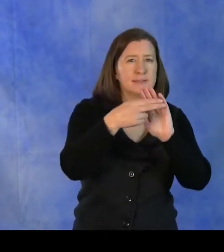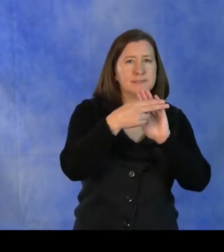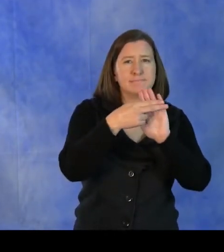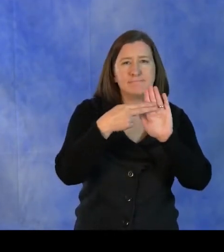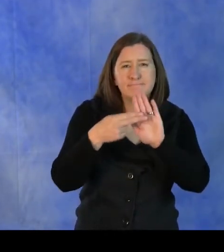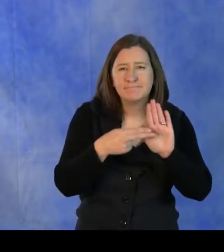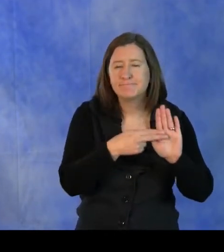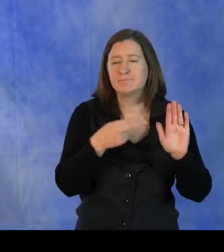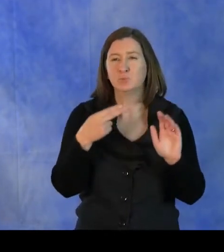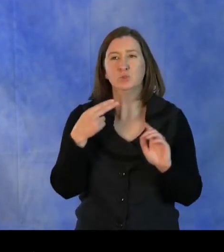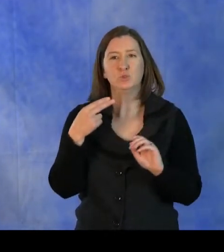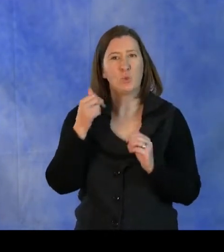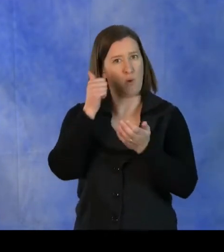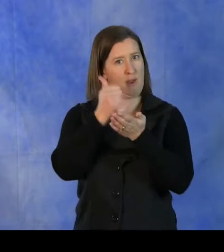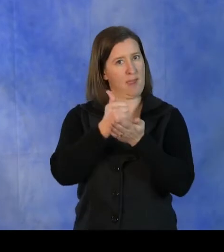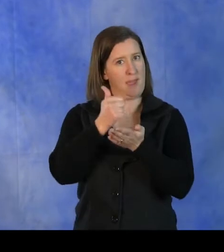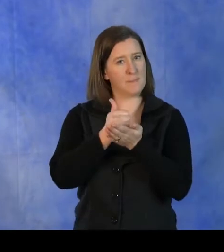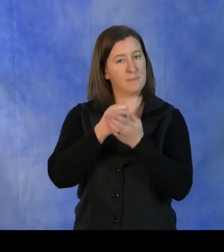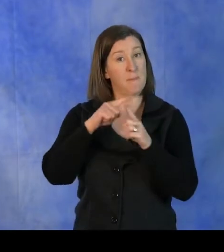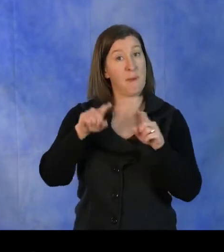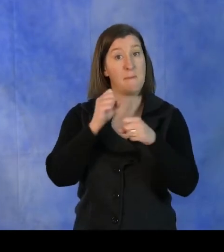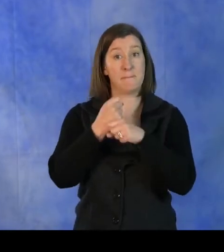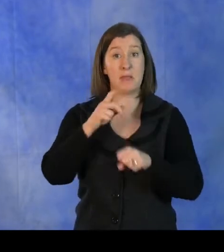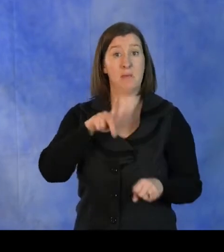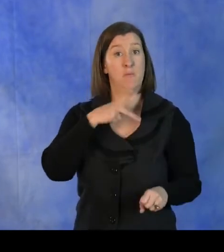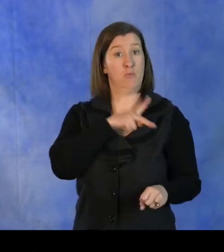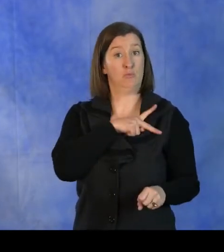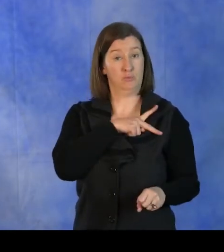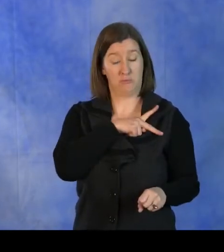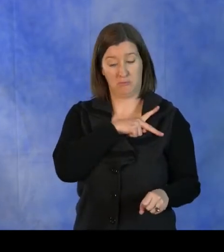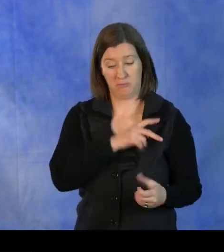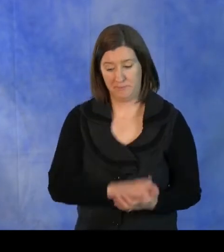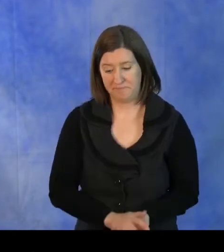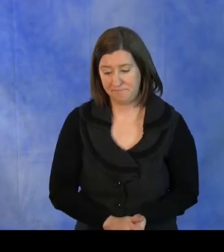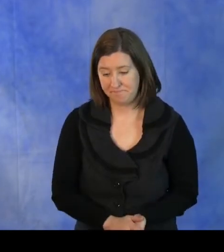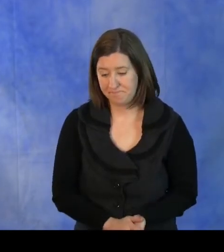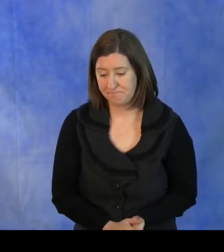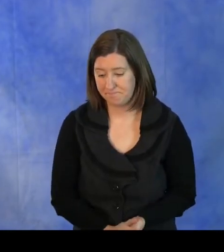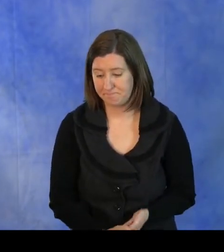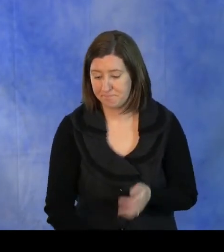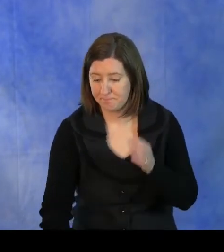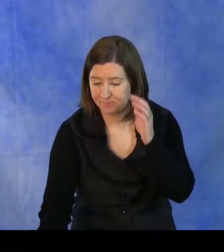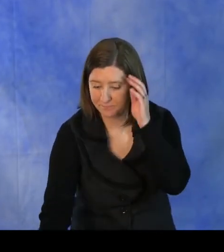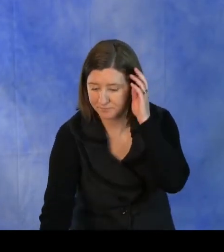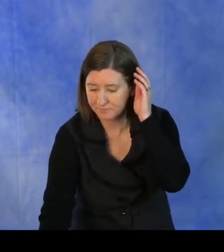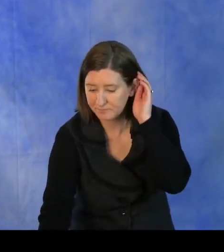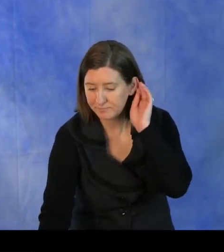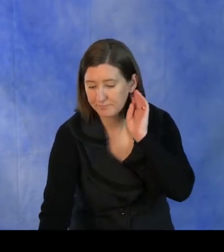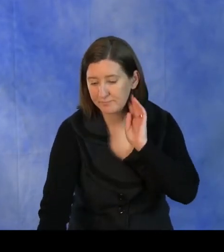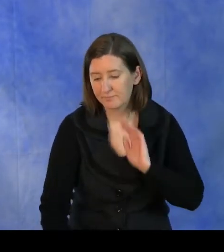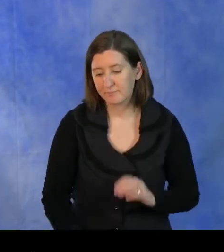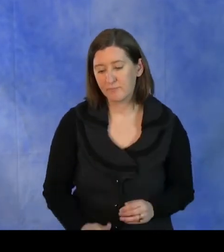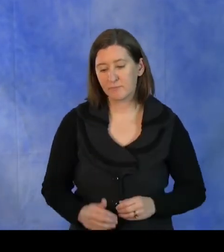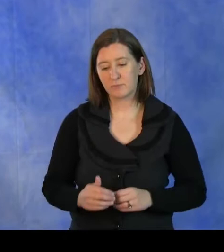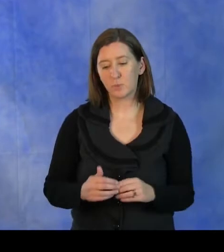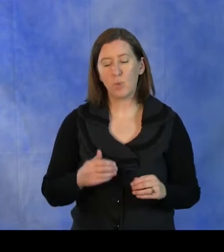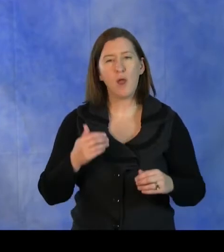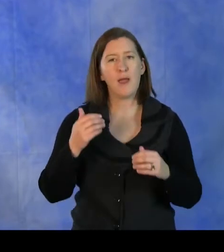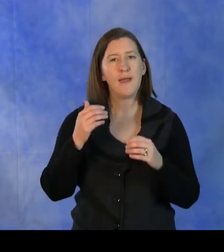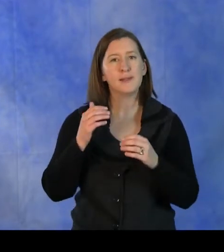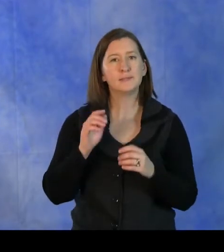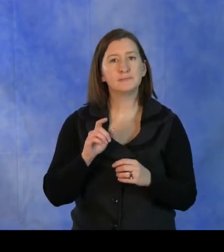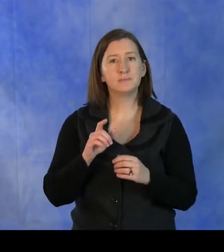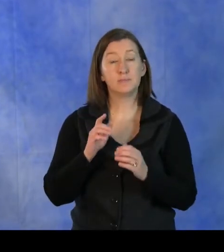past, what they felt like. They have to label those things, and then they can make it personal.